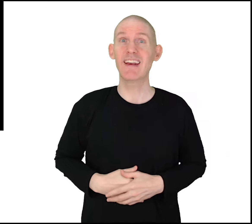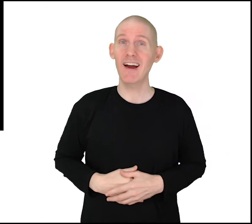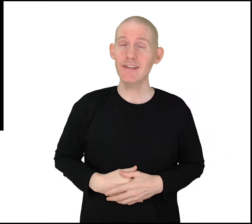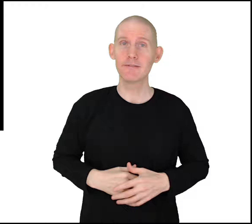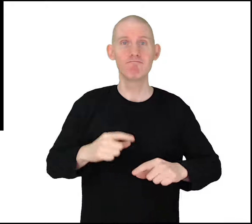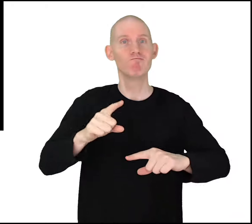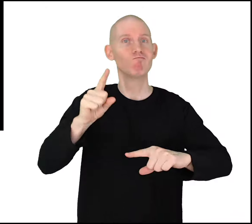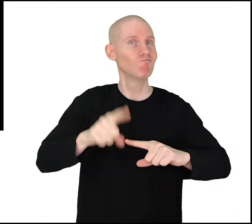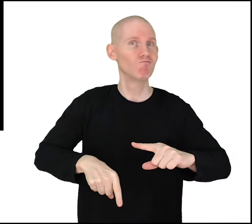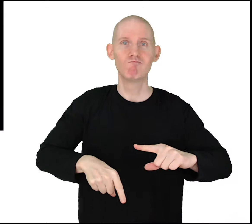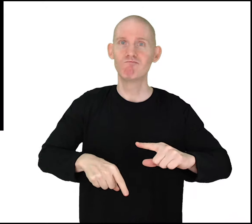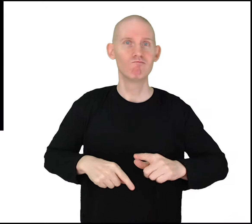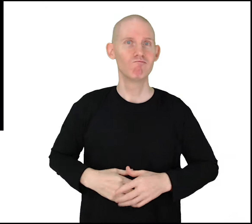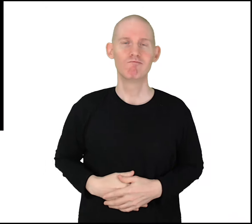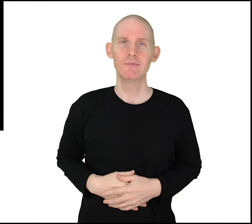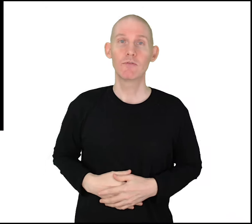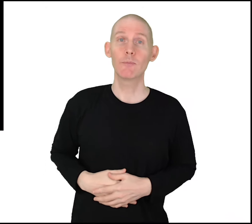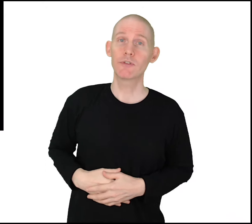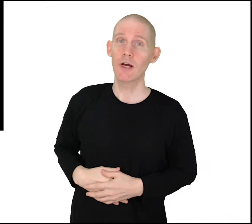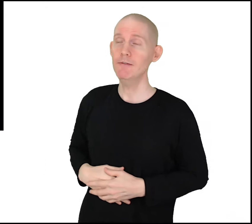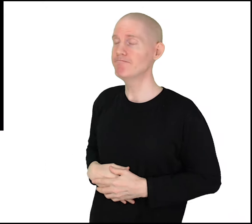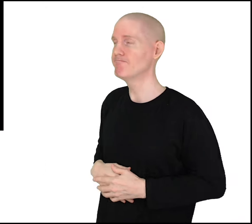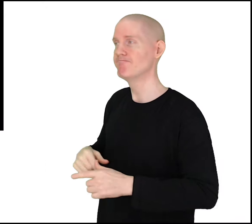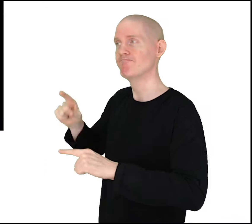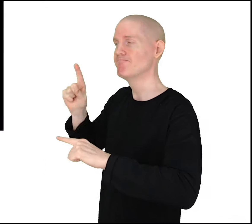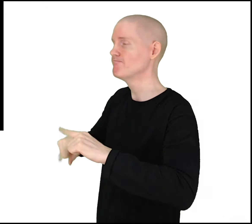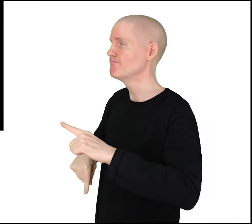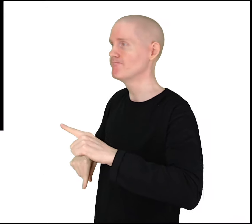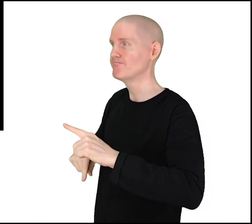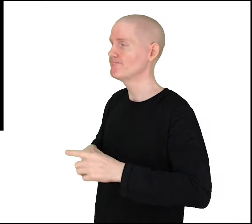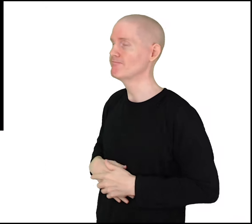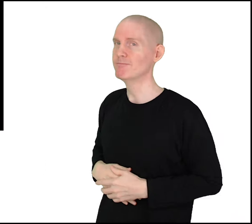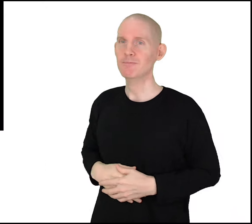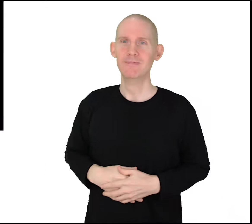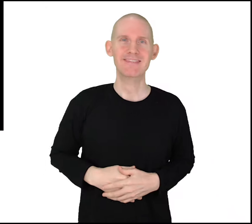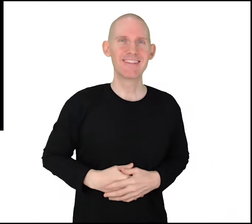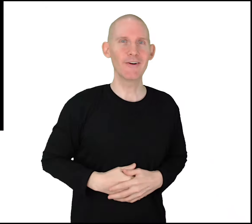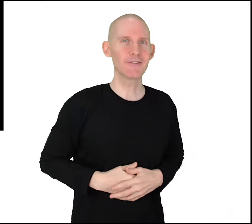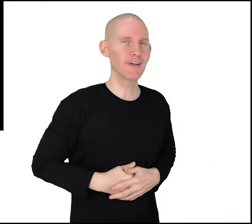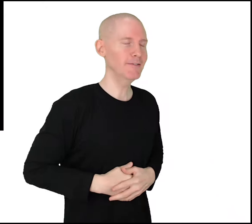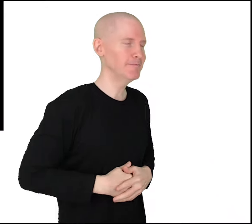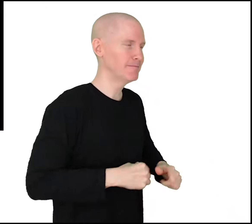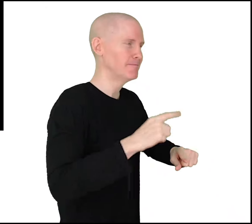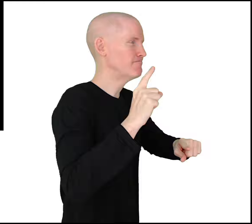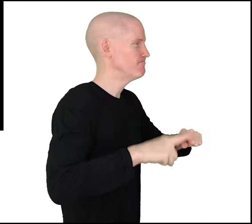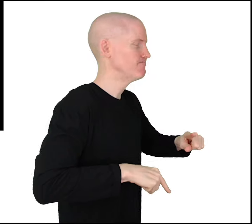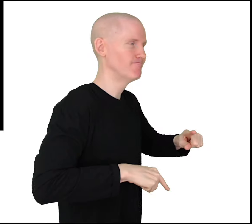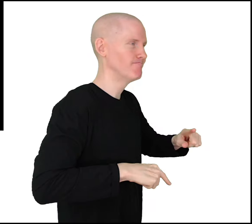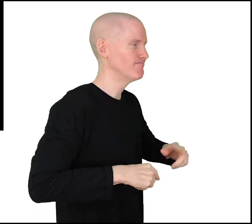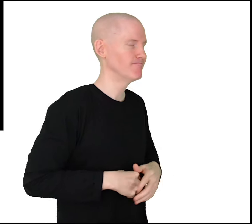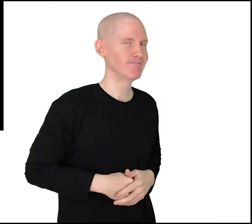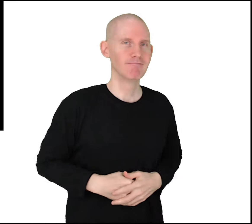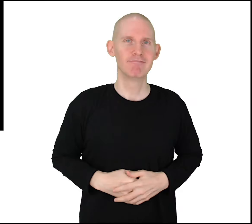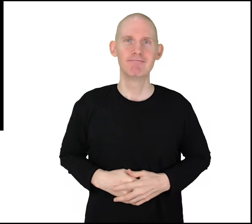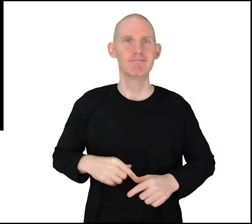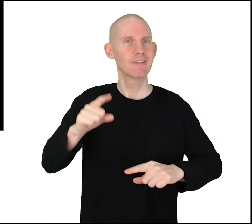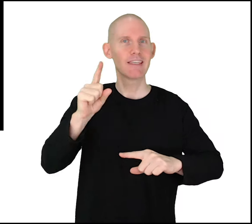cannot. From the side. Other side.